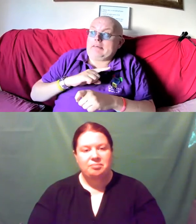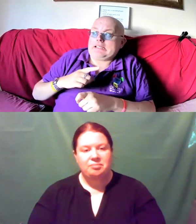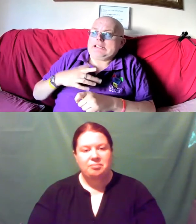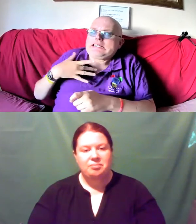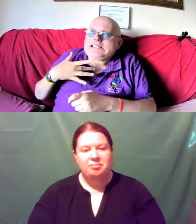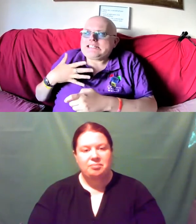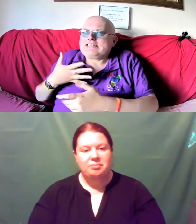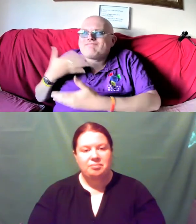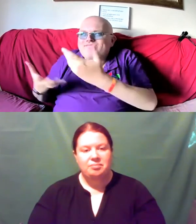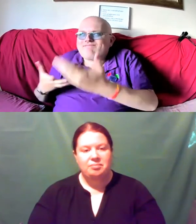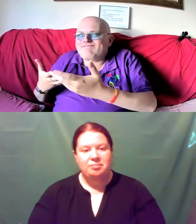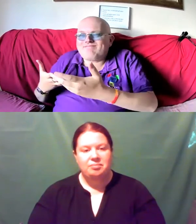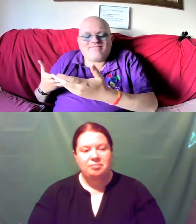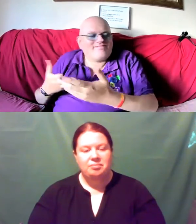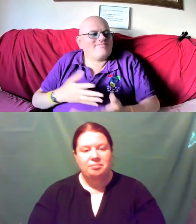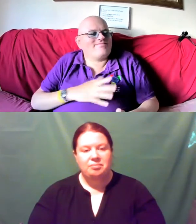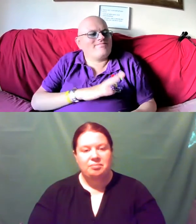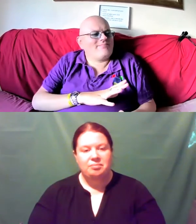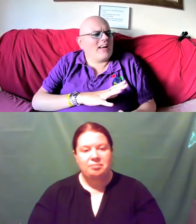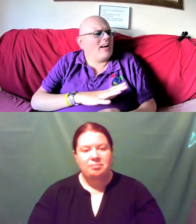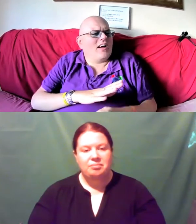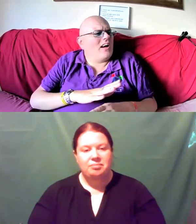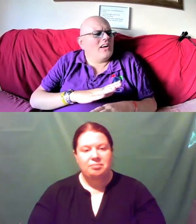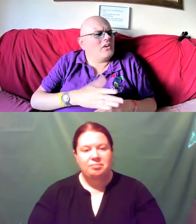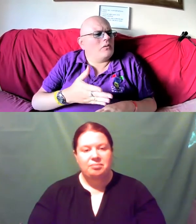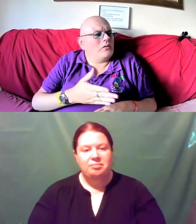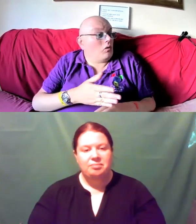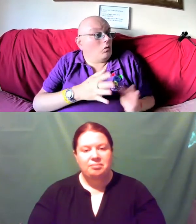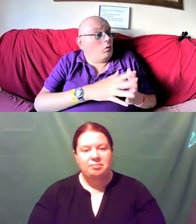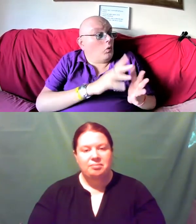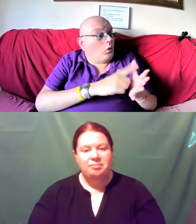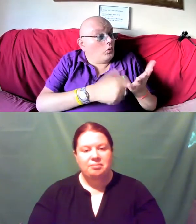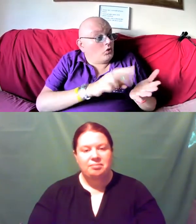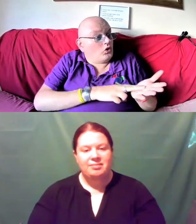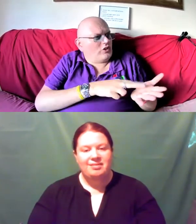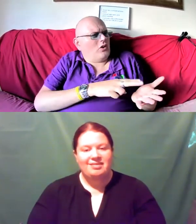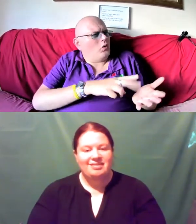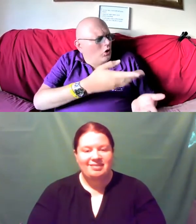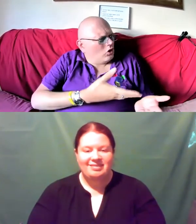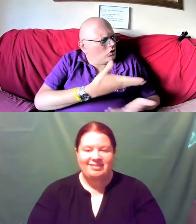myself. And she said, oh, never mind all that. What about Warren?